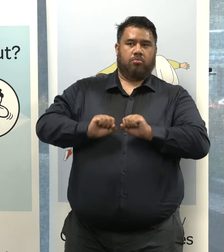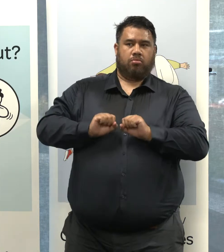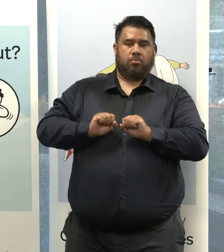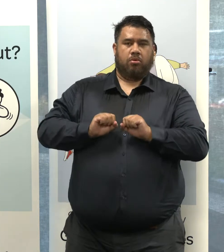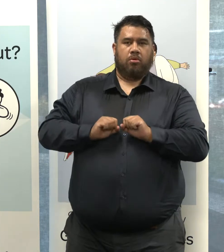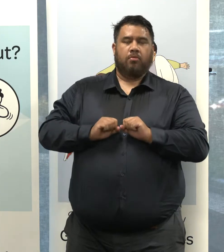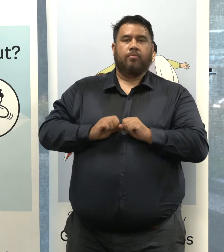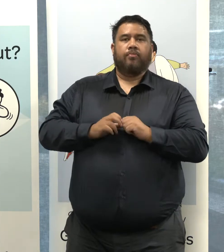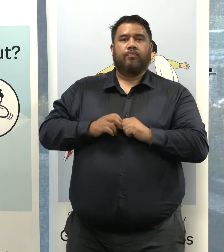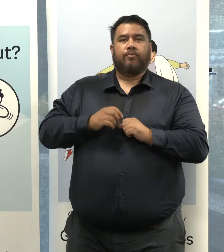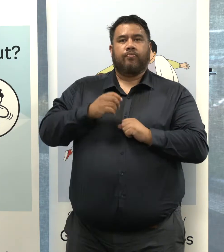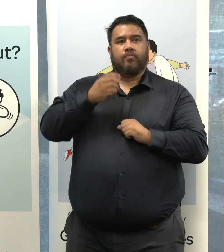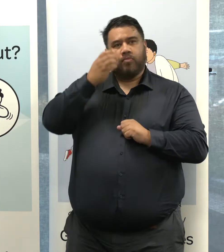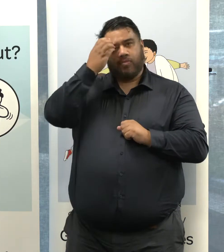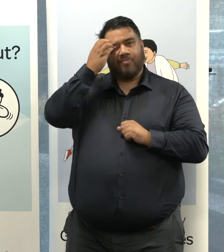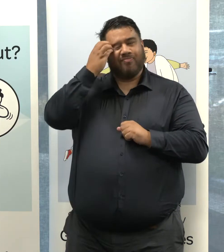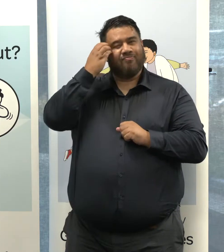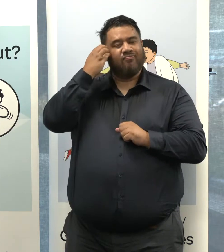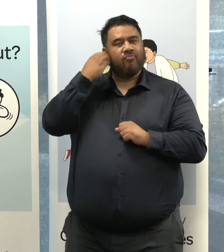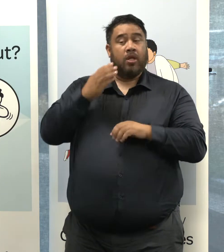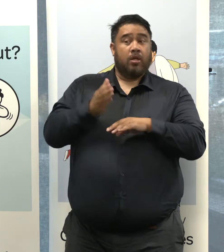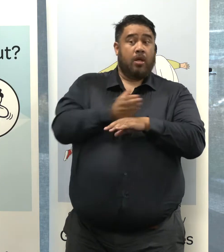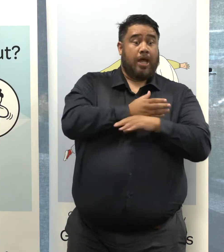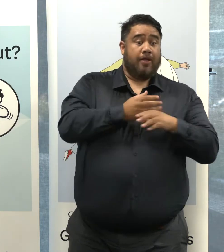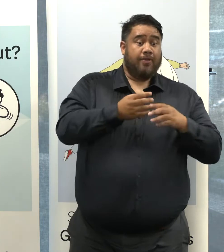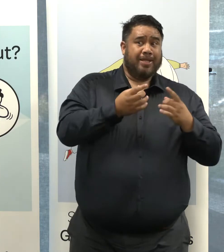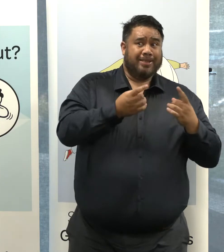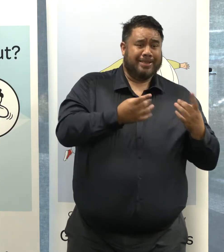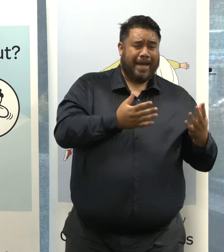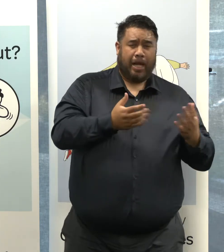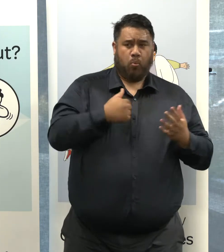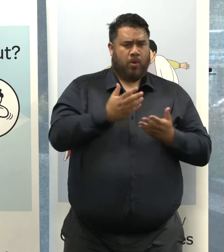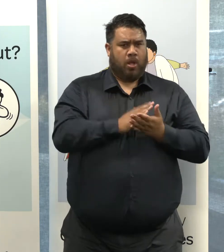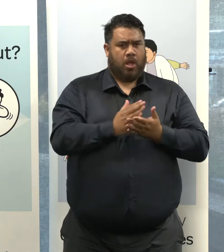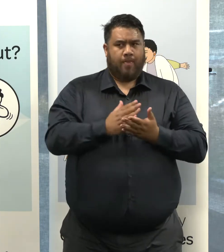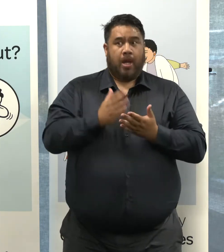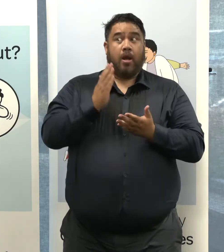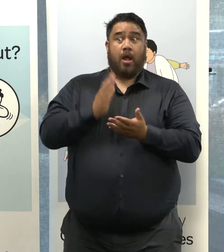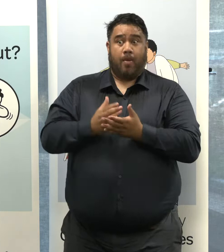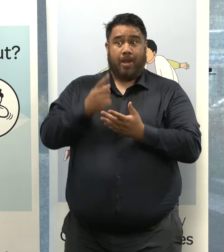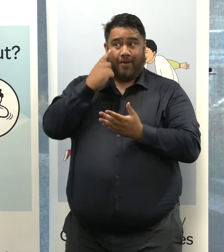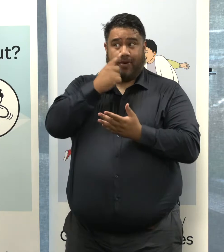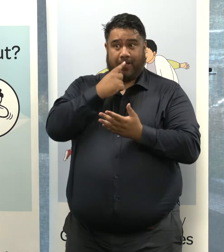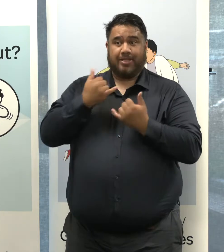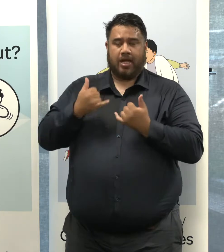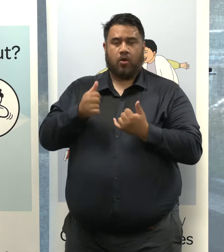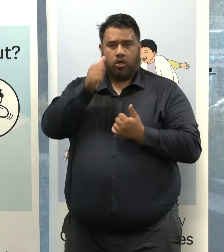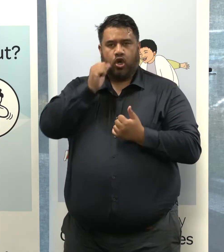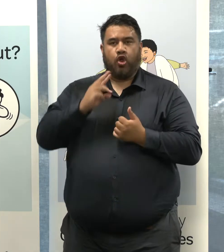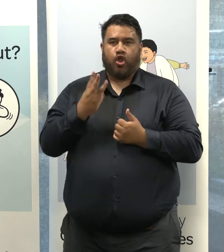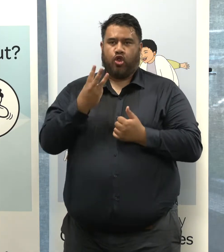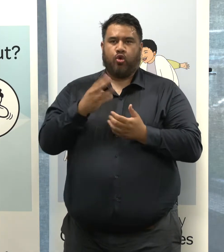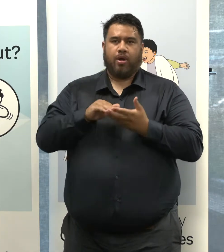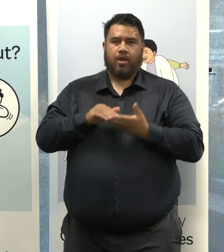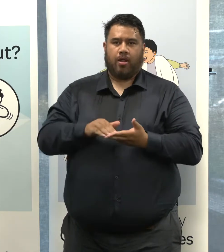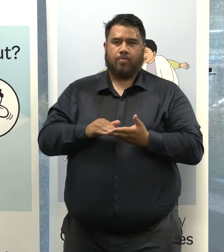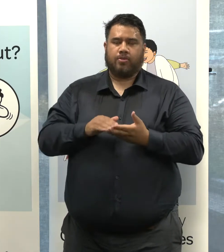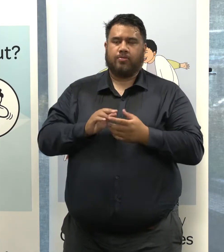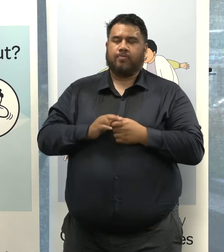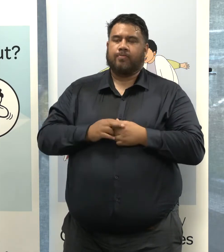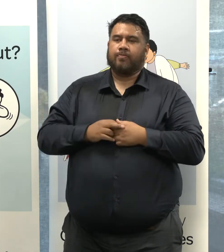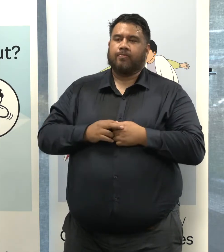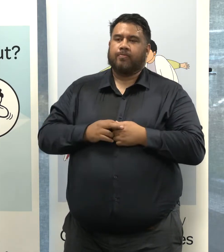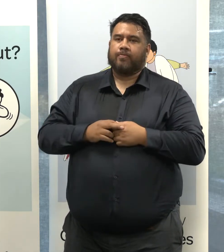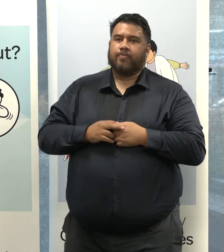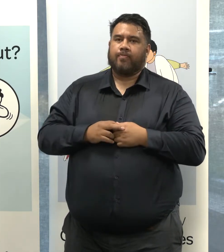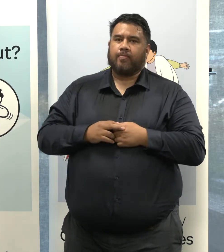on, but that is definitely the case. There is increasing evidence of that. But it's also clear that, like